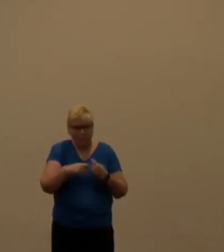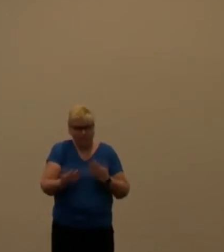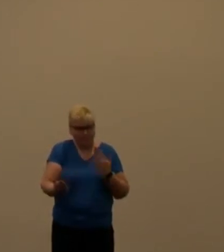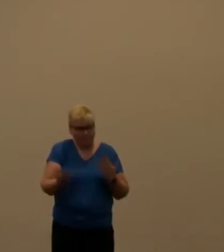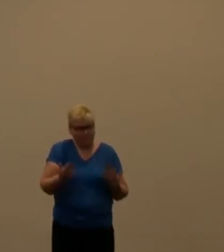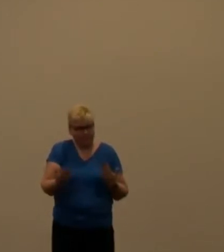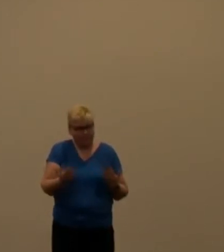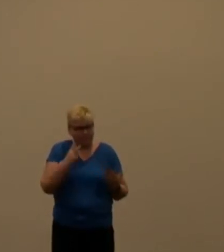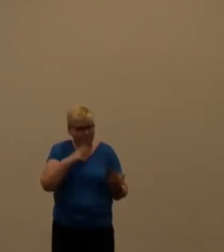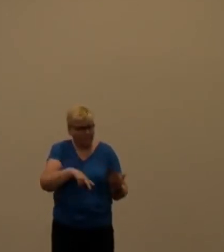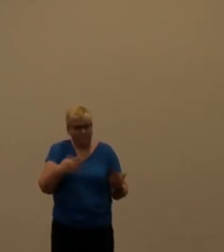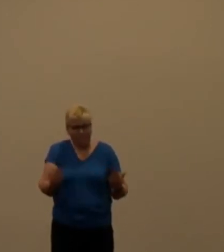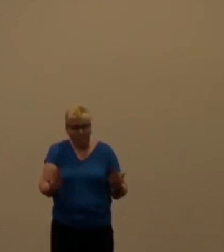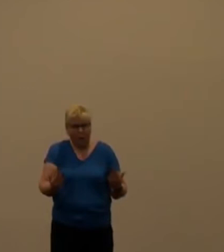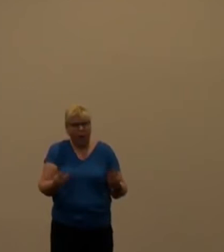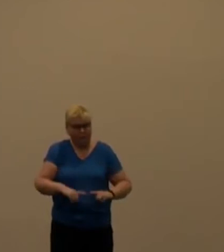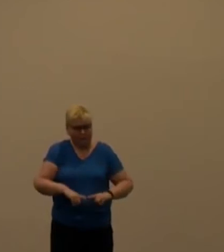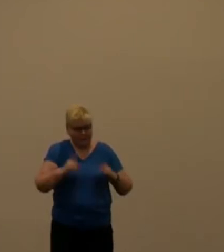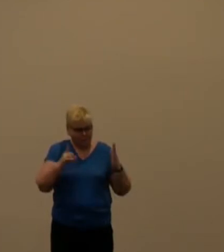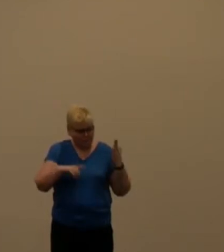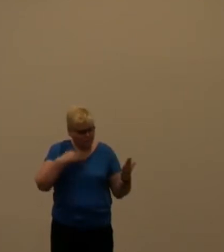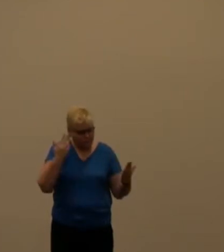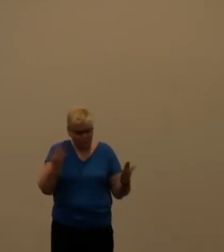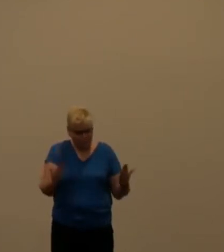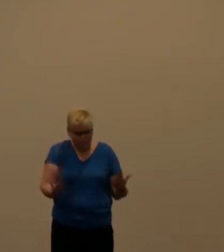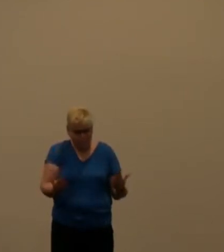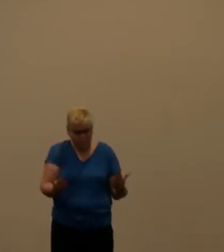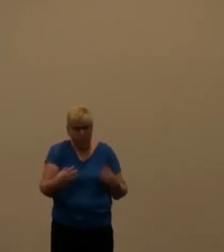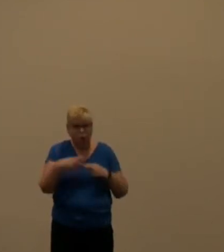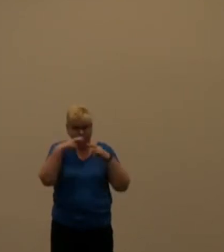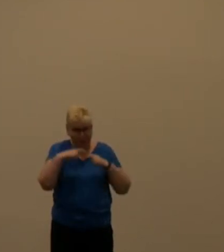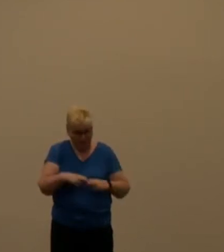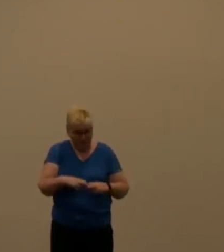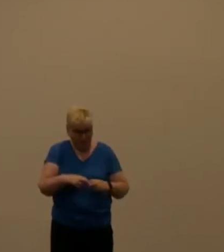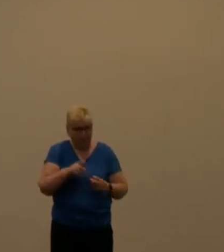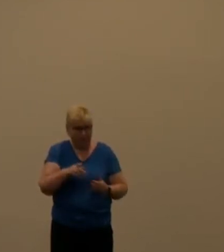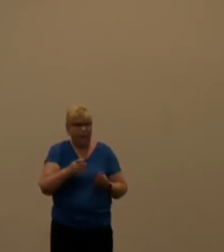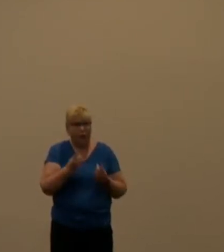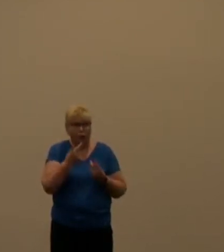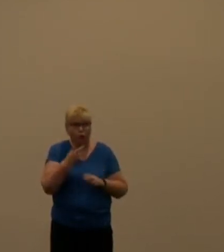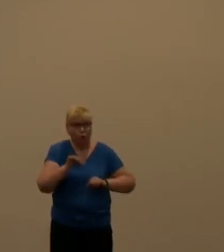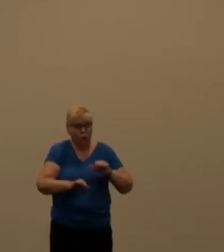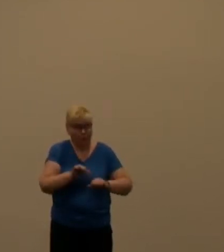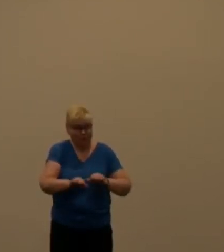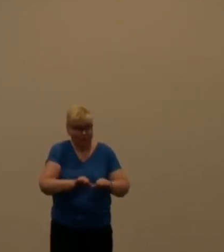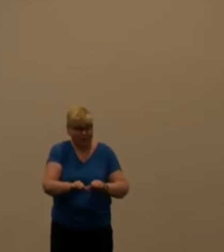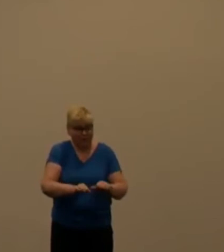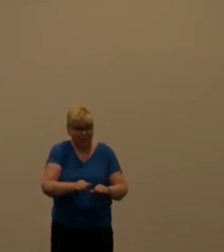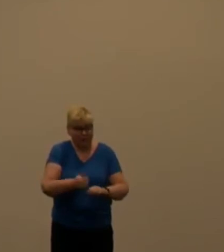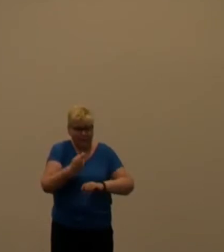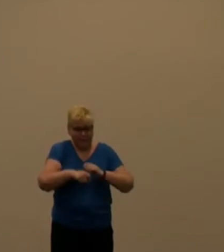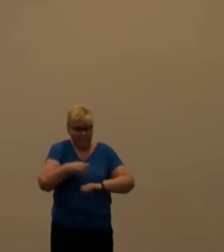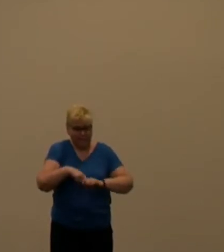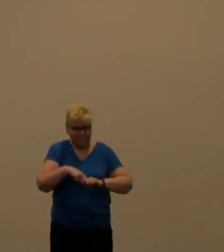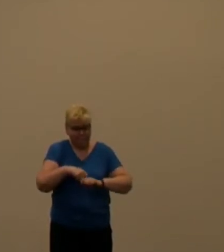see how much the two differ from each other. And it is the analysis phase and it is the to-be processes that you're going to base in